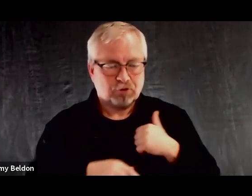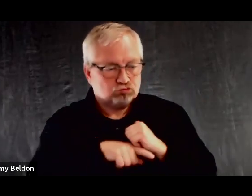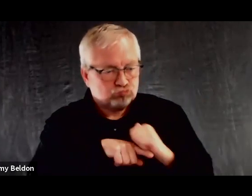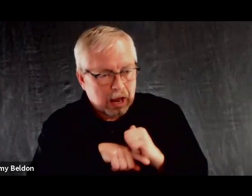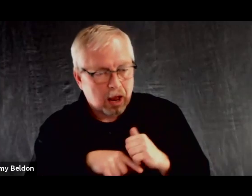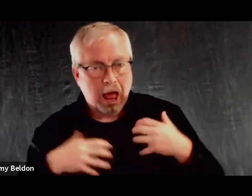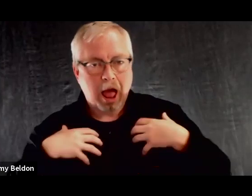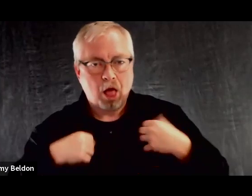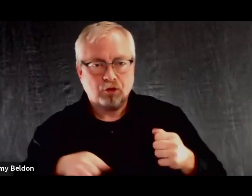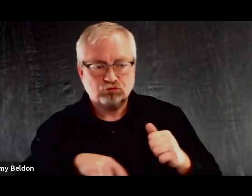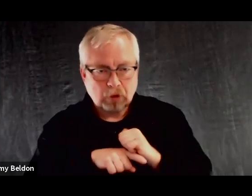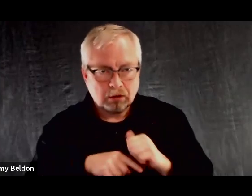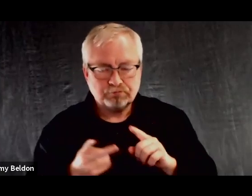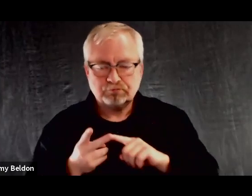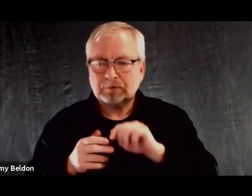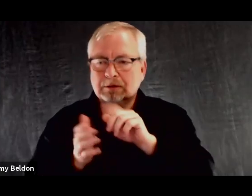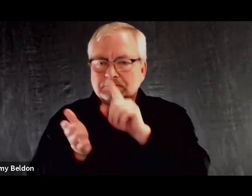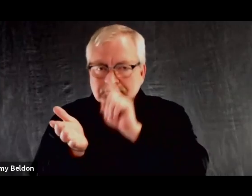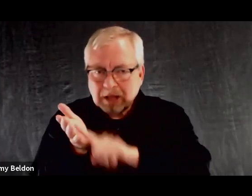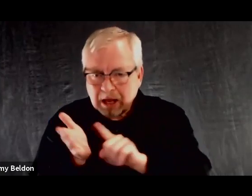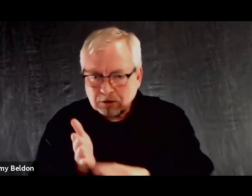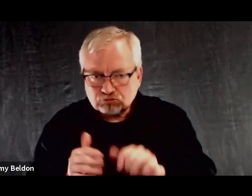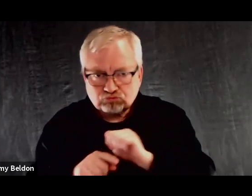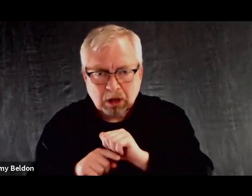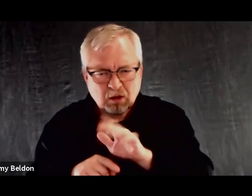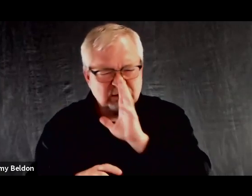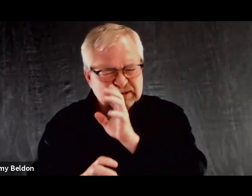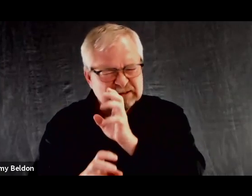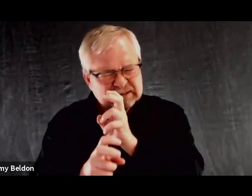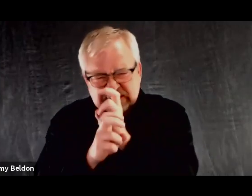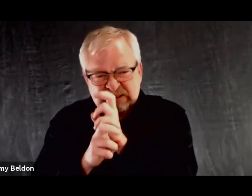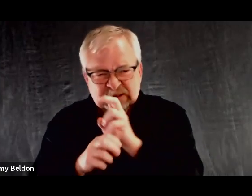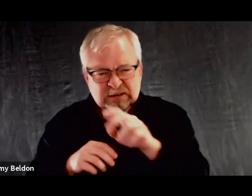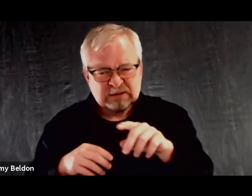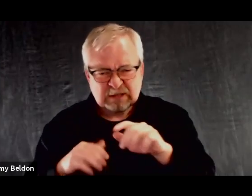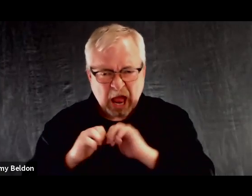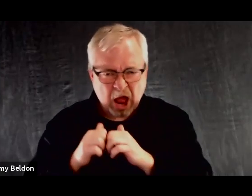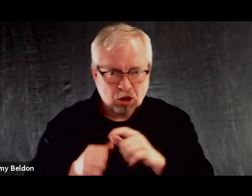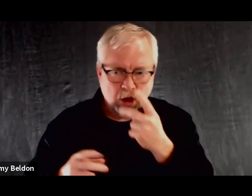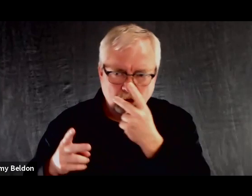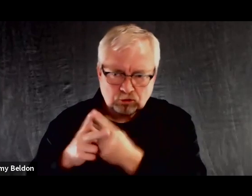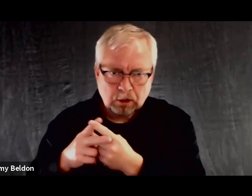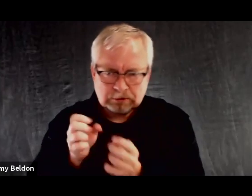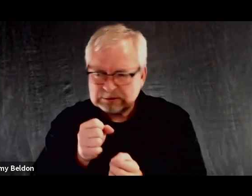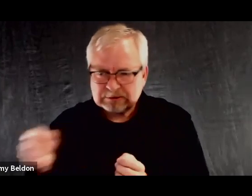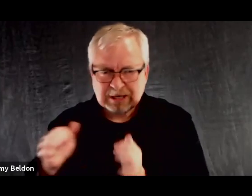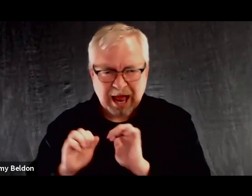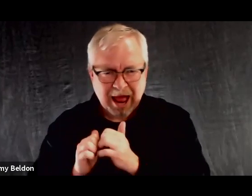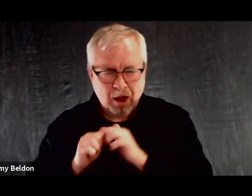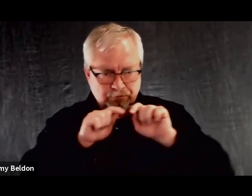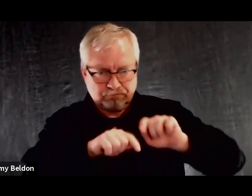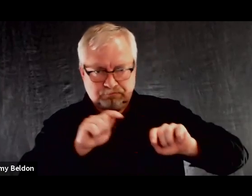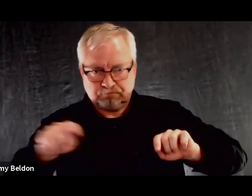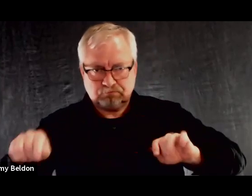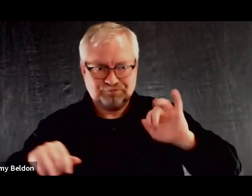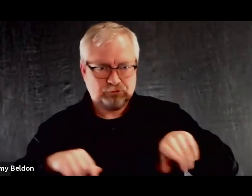rigorous enforcement of the isolation and quarantine guidance, but also enhanced cleaning